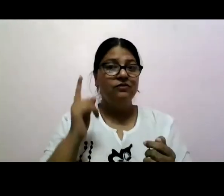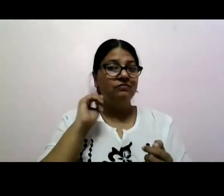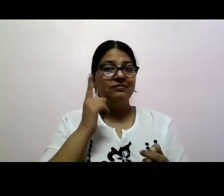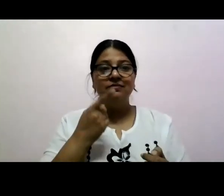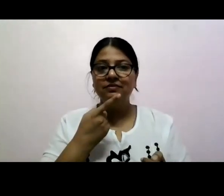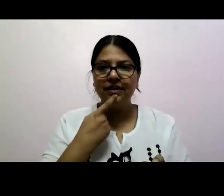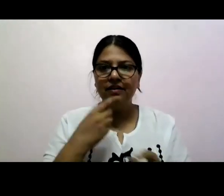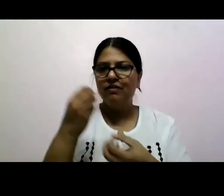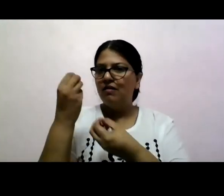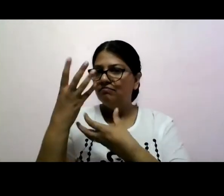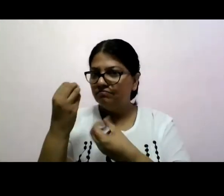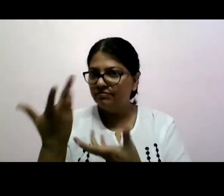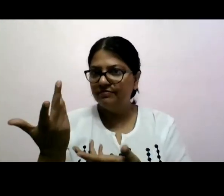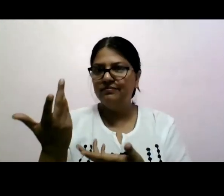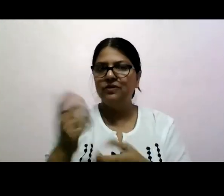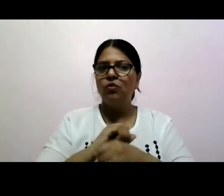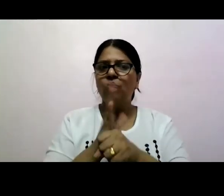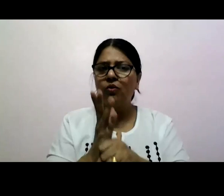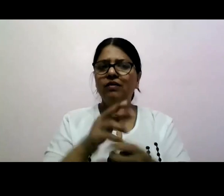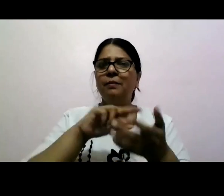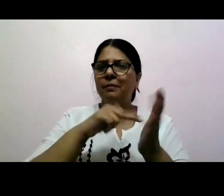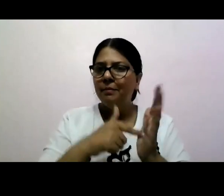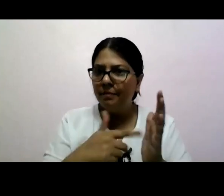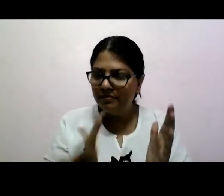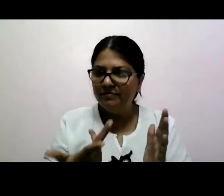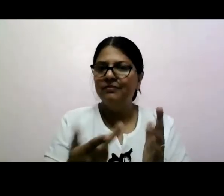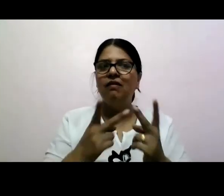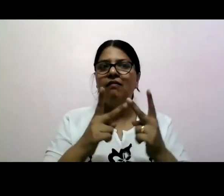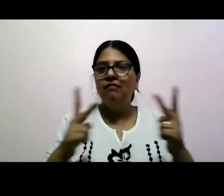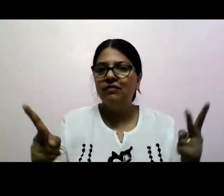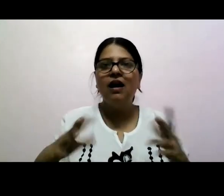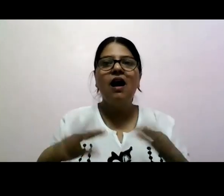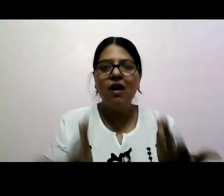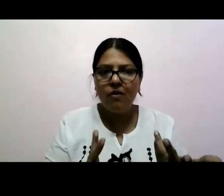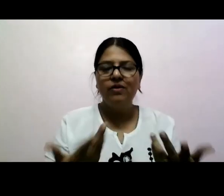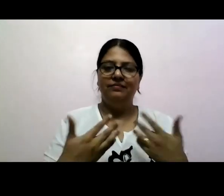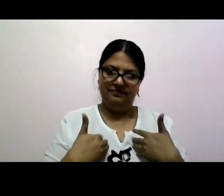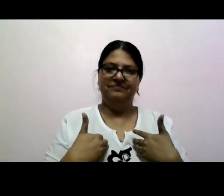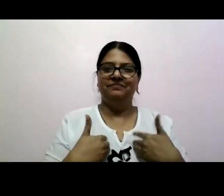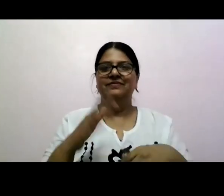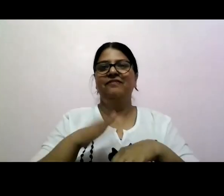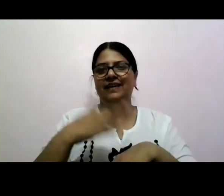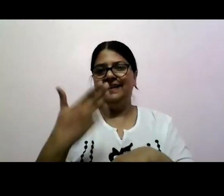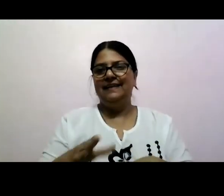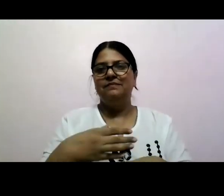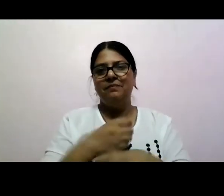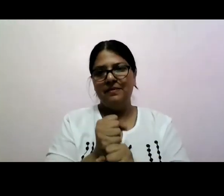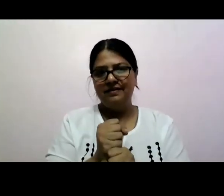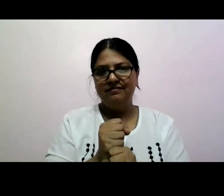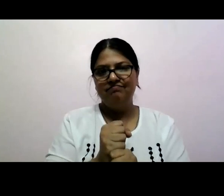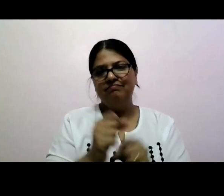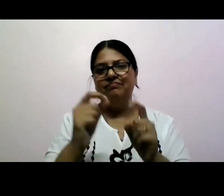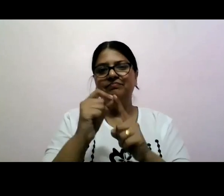been quite a while since COVID has happened, and a lot of deaf people do not know about COVID. COVID awareness was